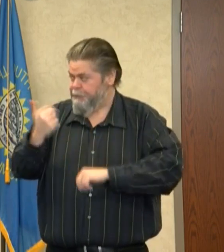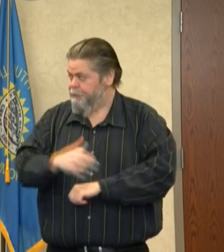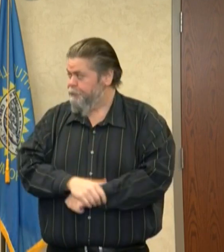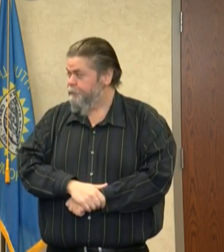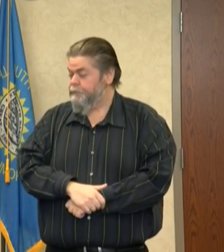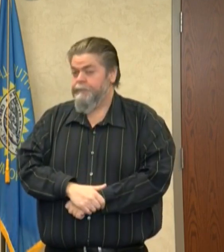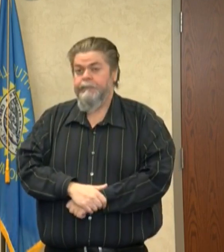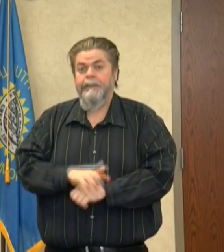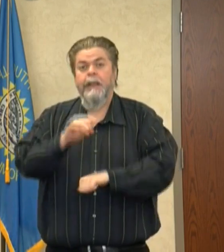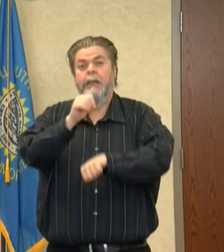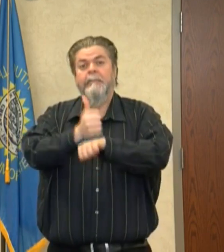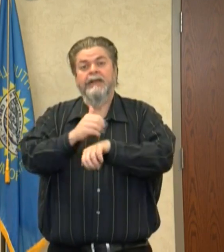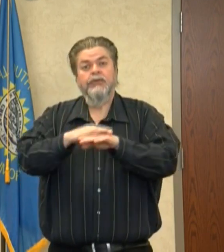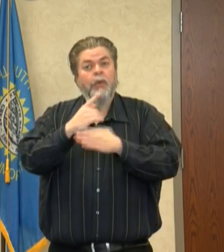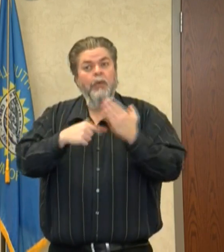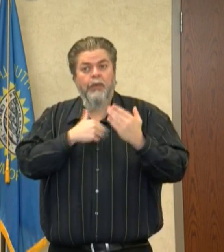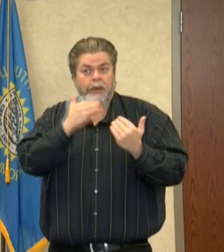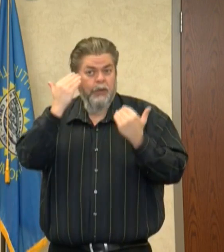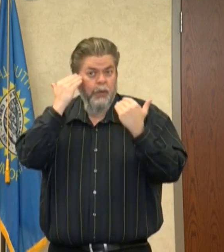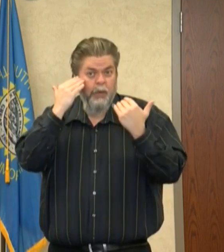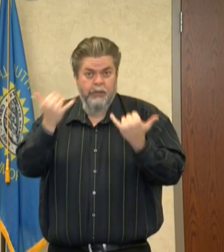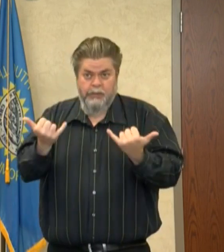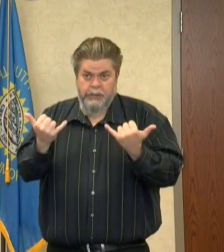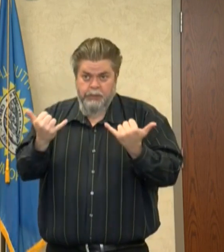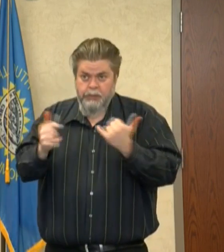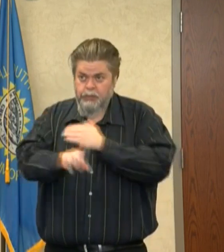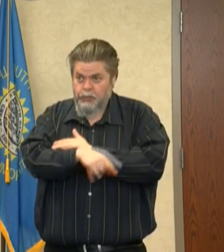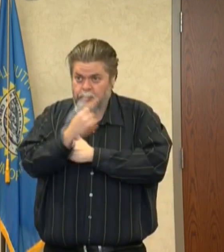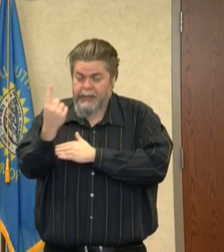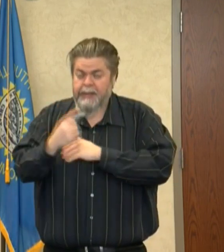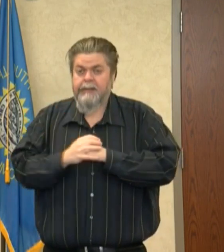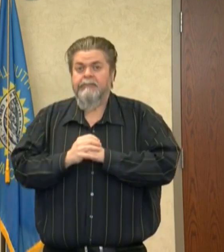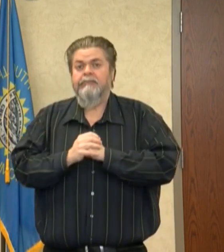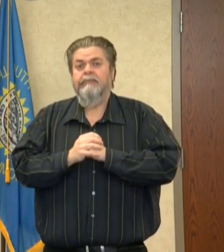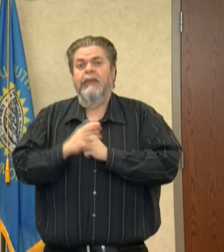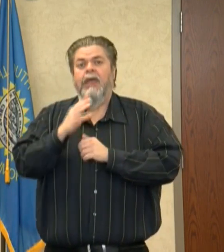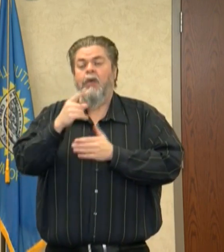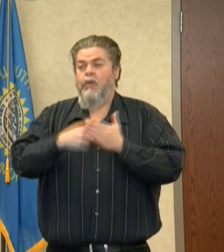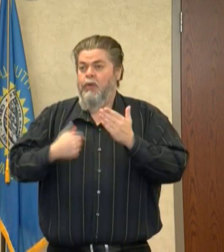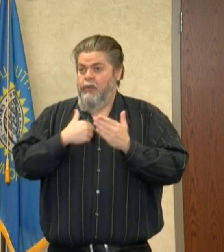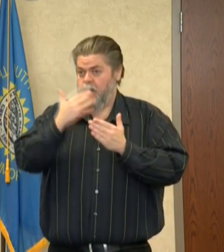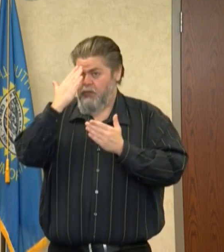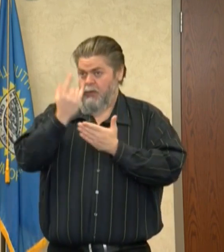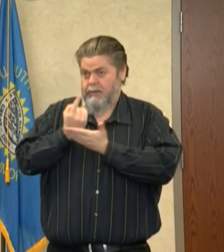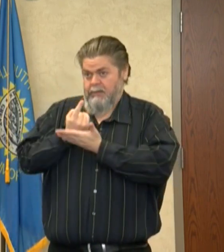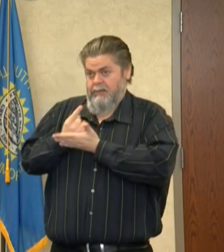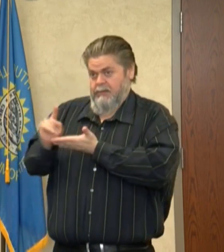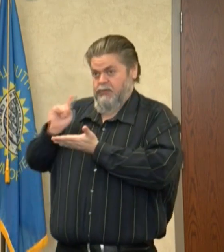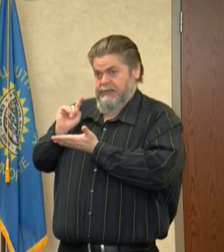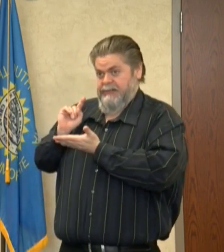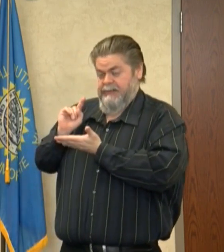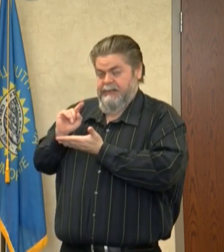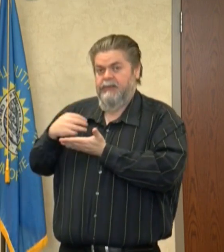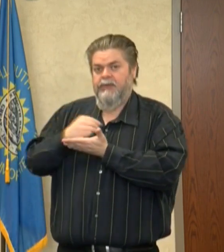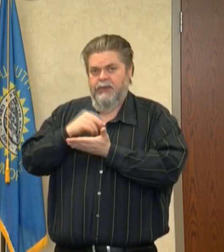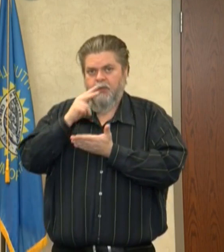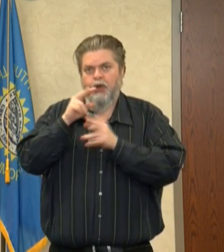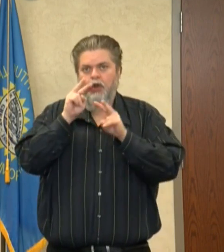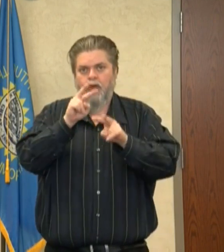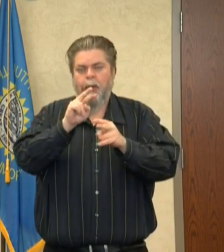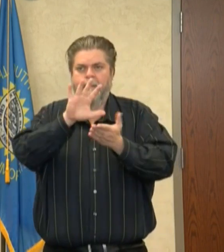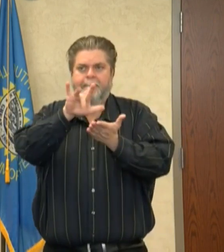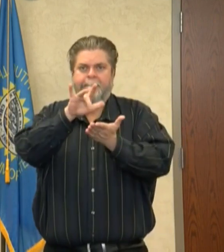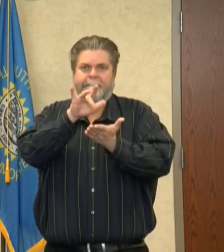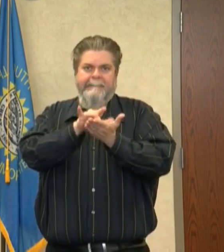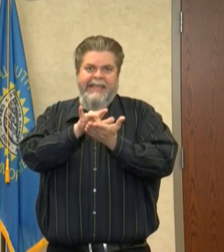Based on what we know today and what we knew at the end of last week, we will be looking at this mid-May to